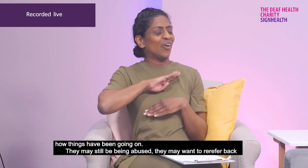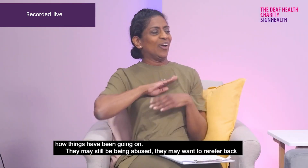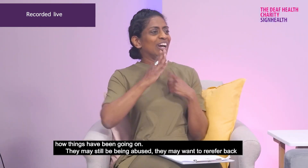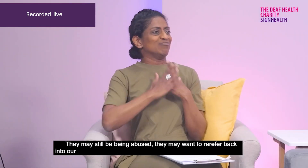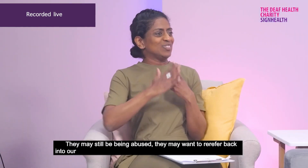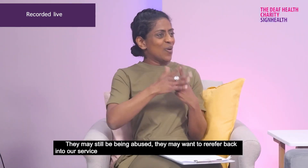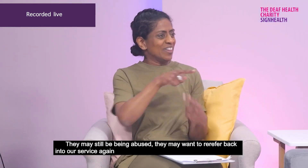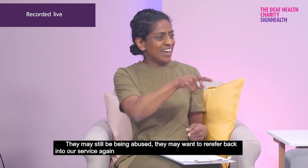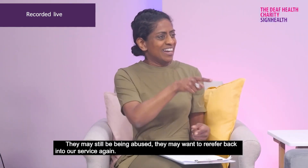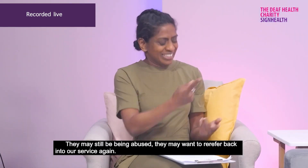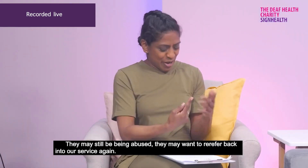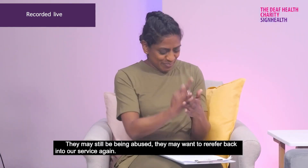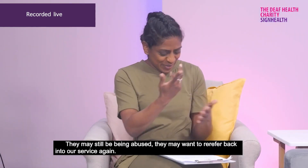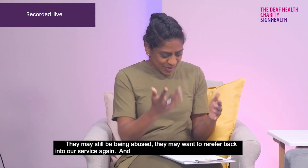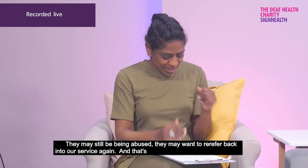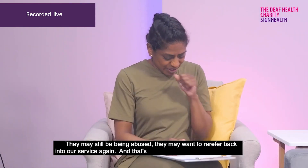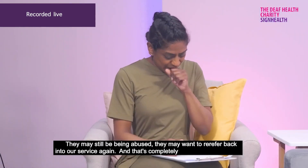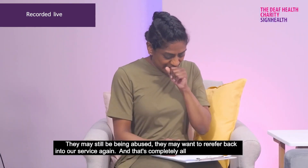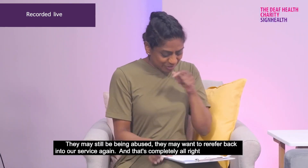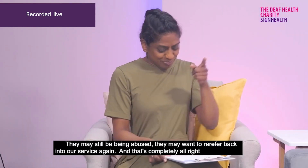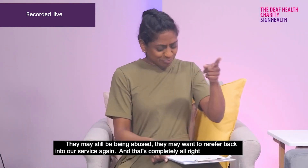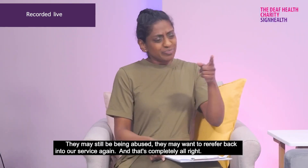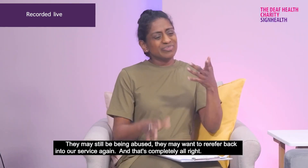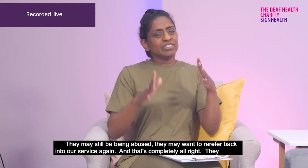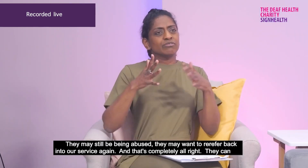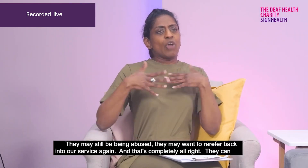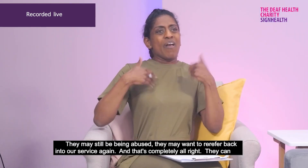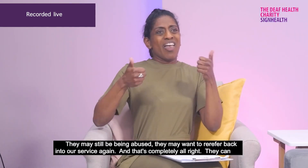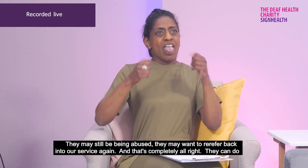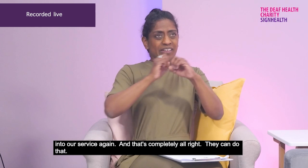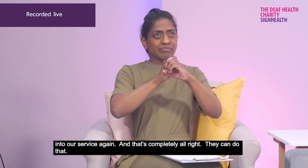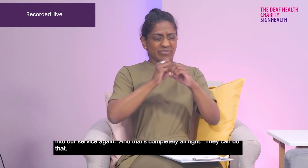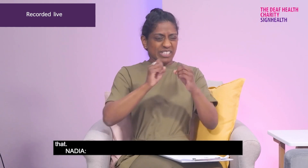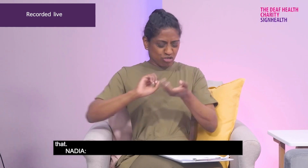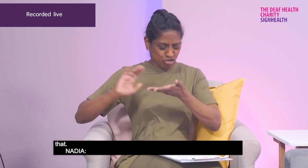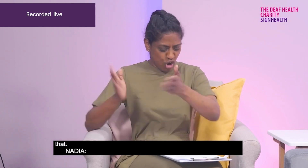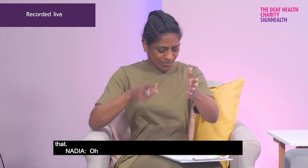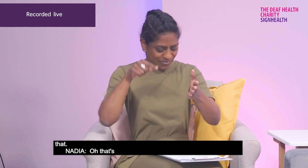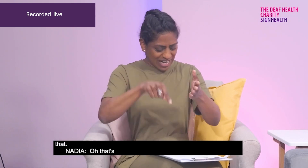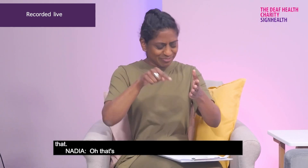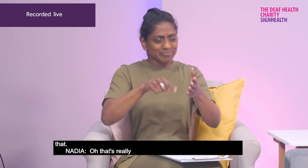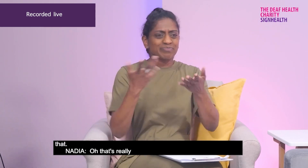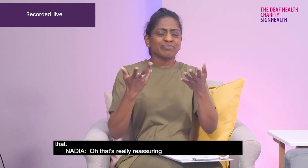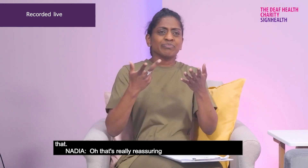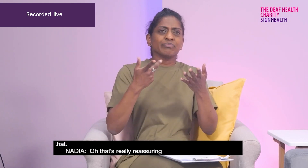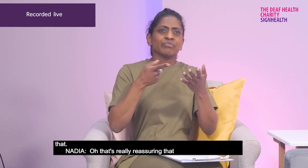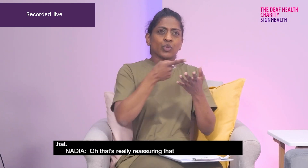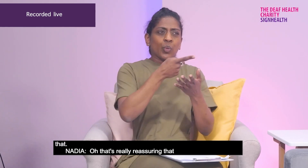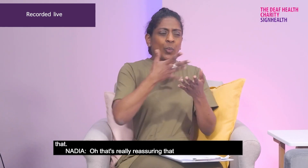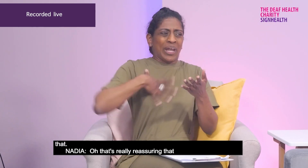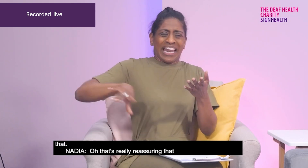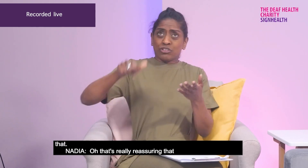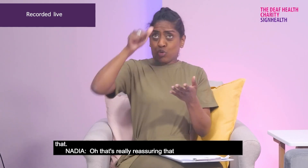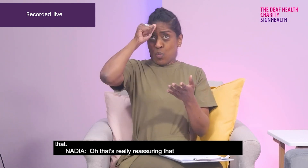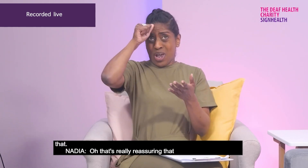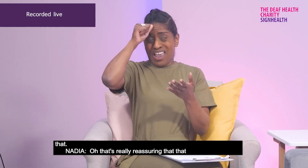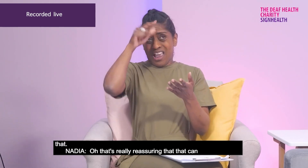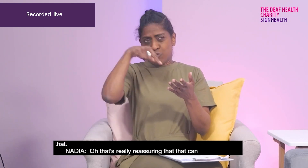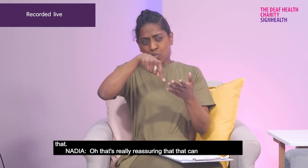to re-refer back into our service again, and that's completely all right, they can do that. Oh, that's really reassuring that that can happen.